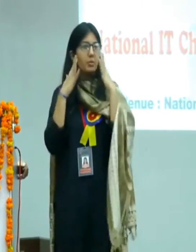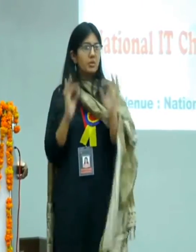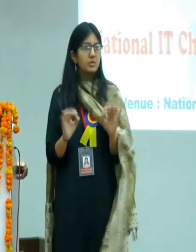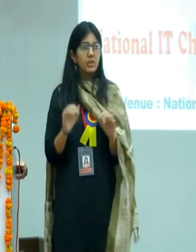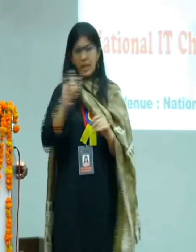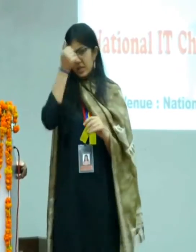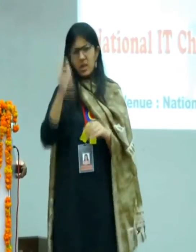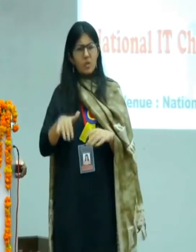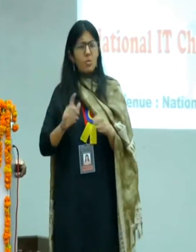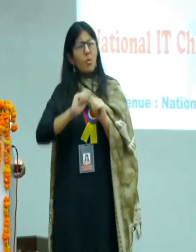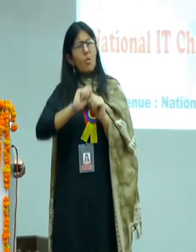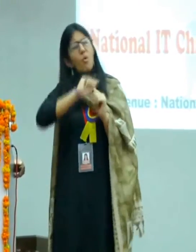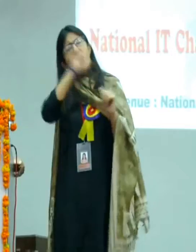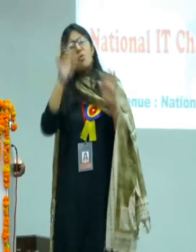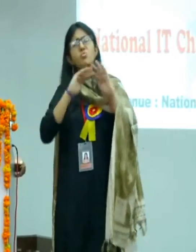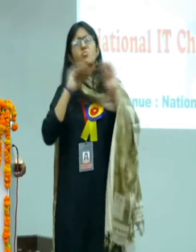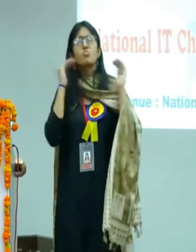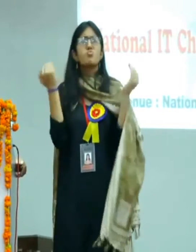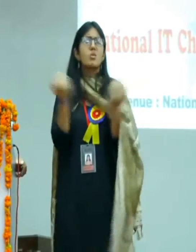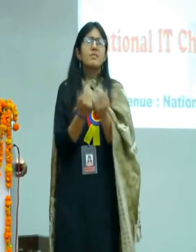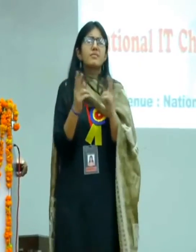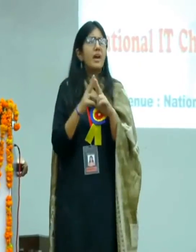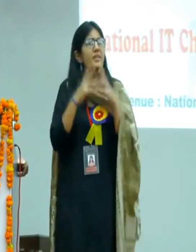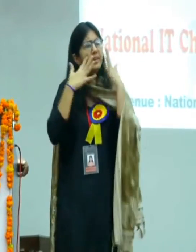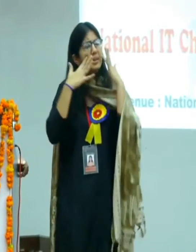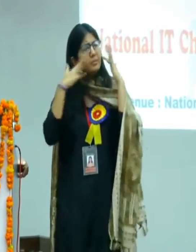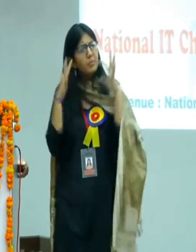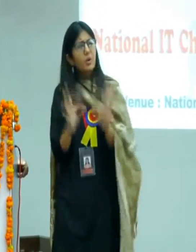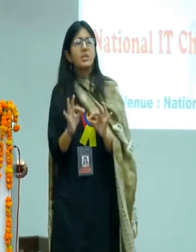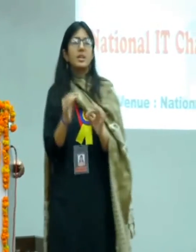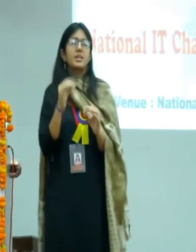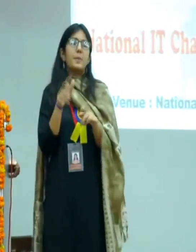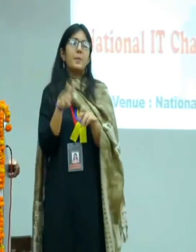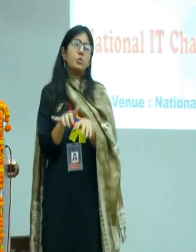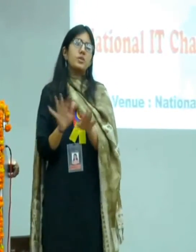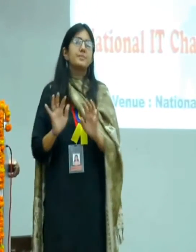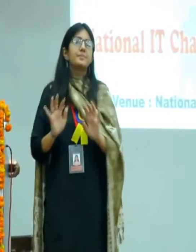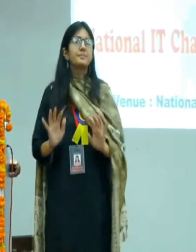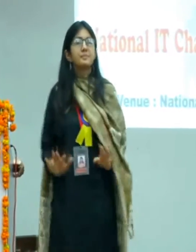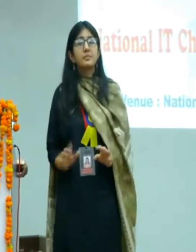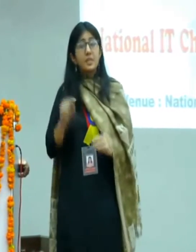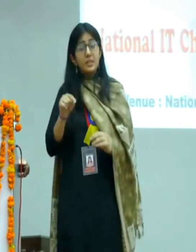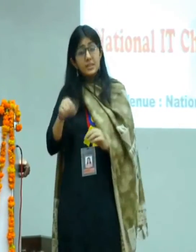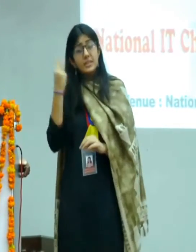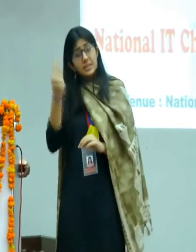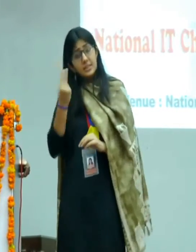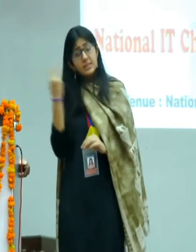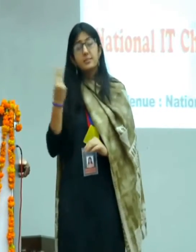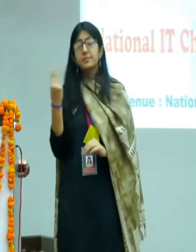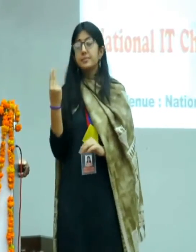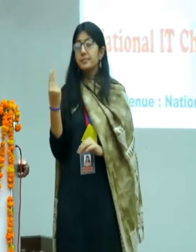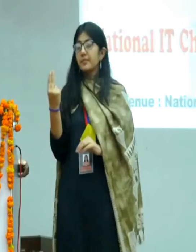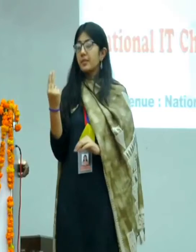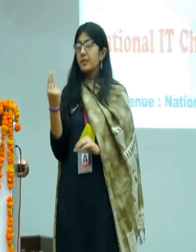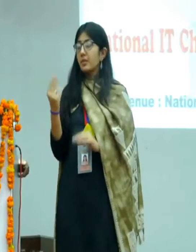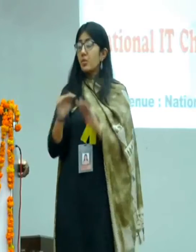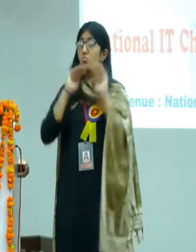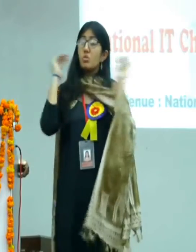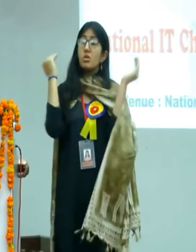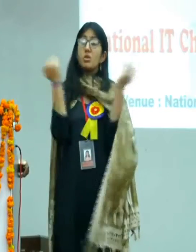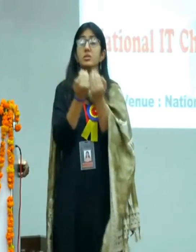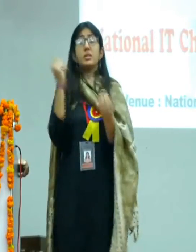in India, all over the world, IT become very, very important. Maybe that is the reason whole